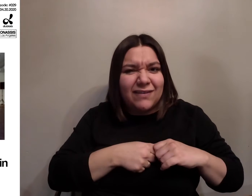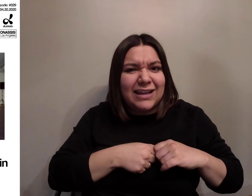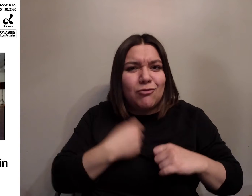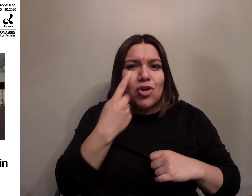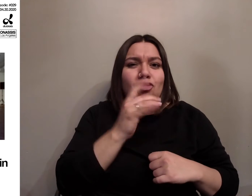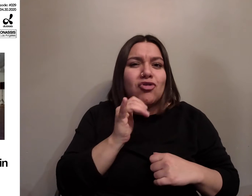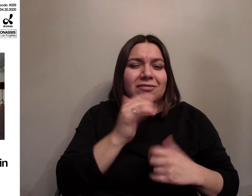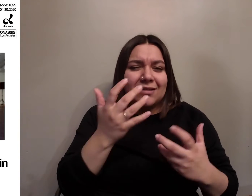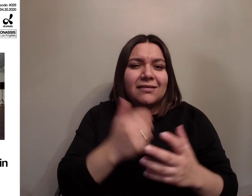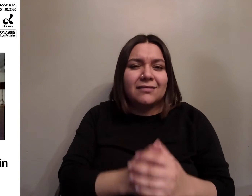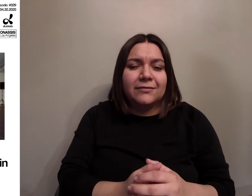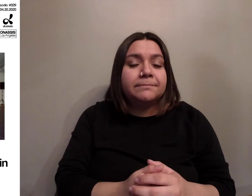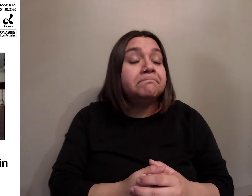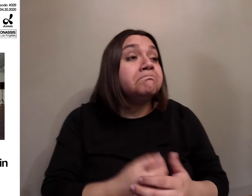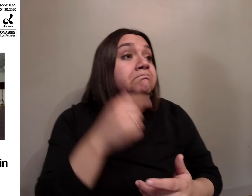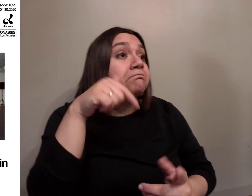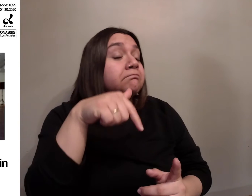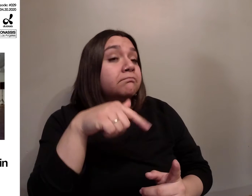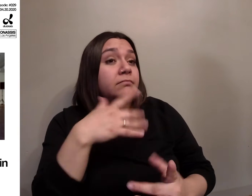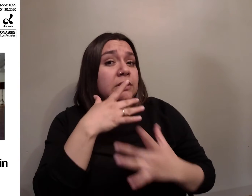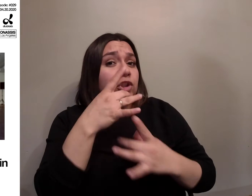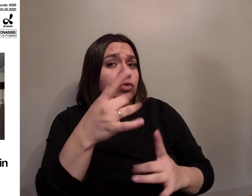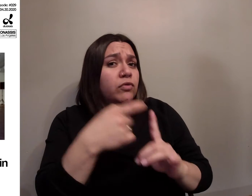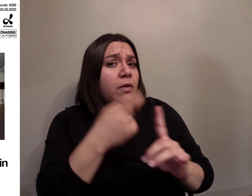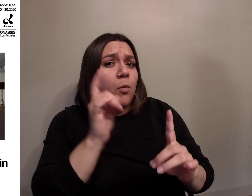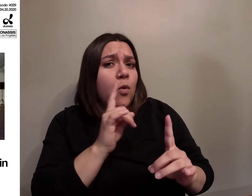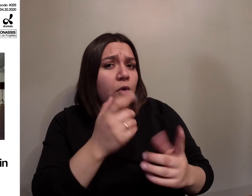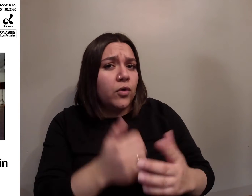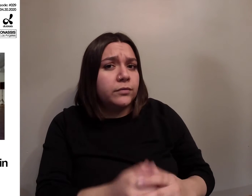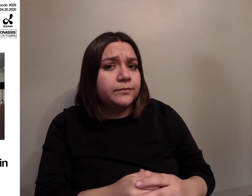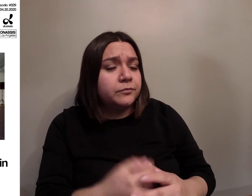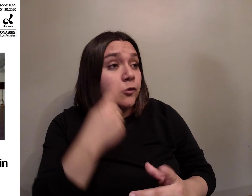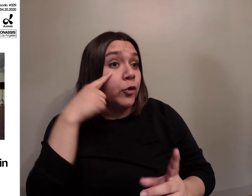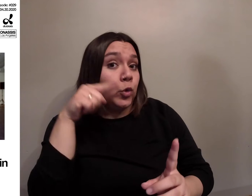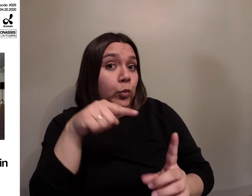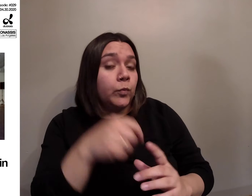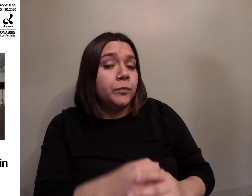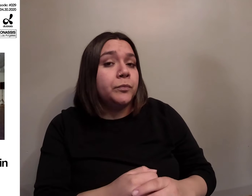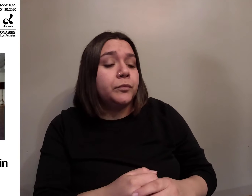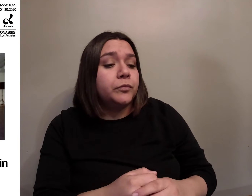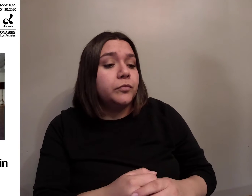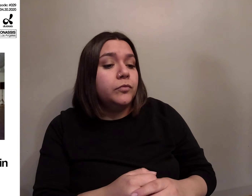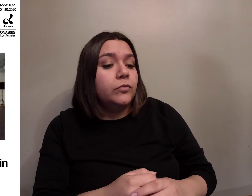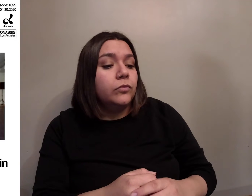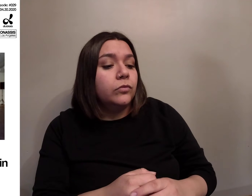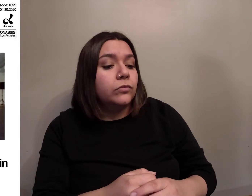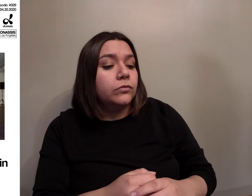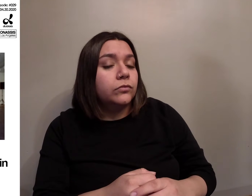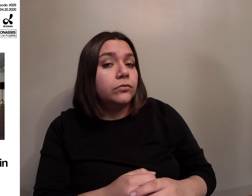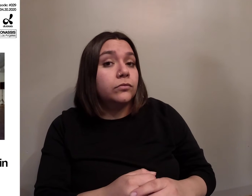as I asked before, this combination of the word death and queering?